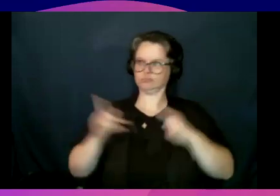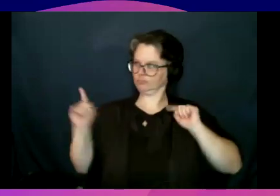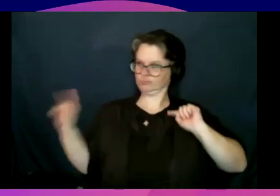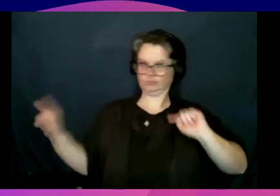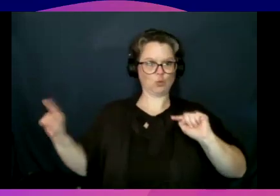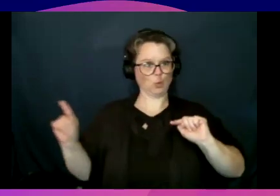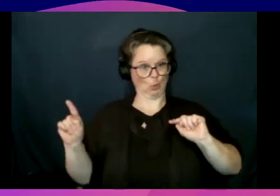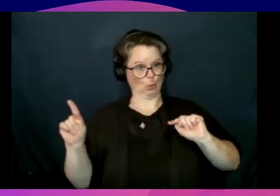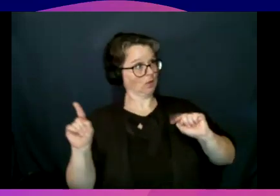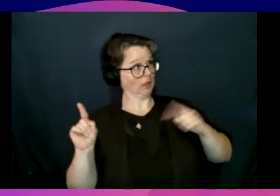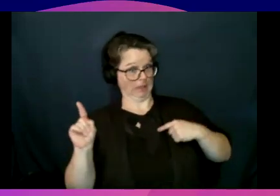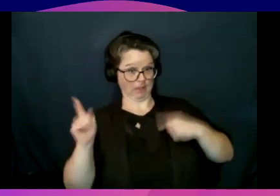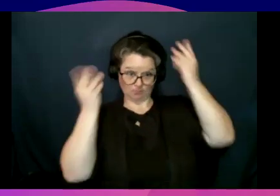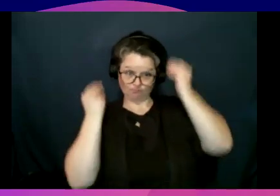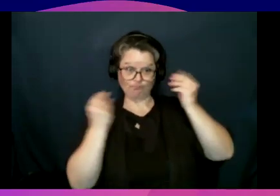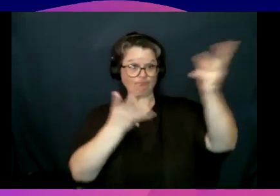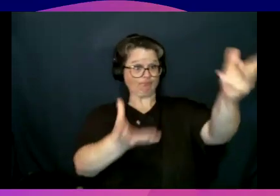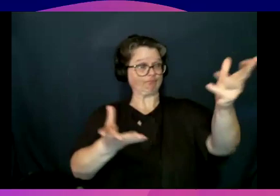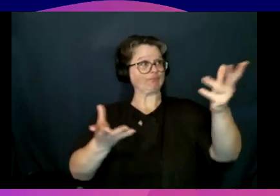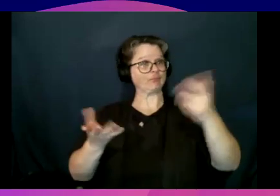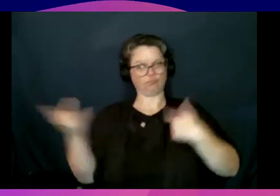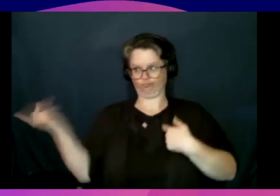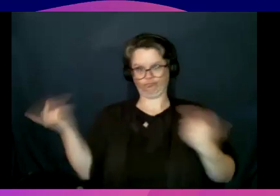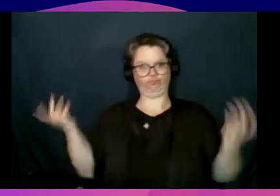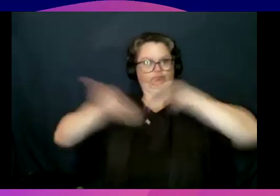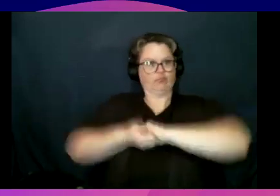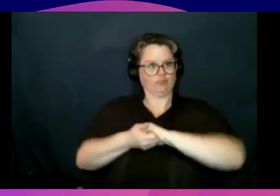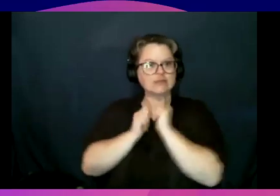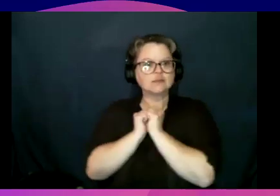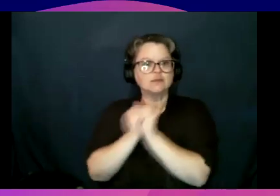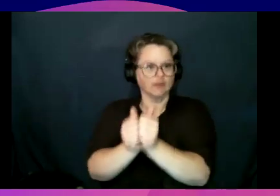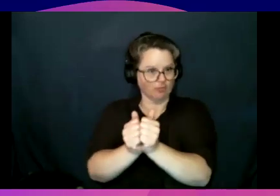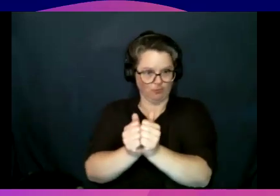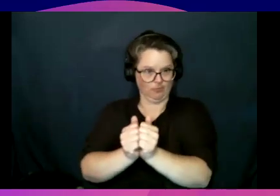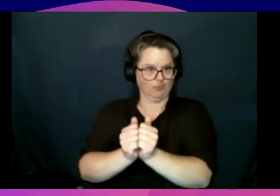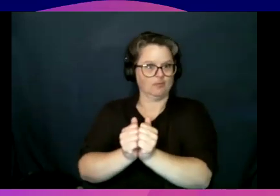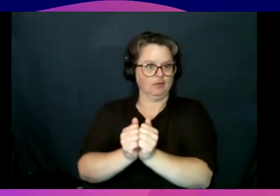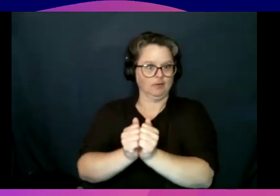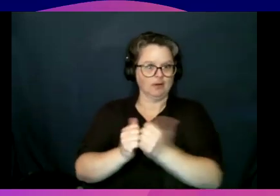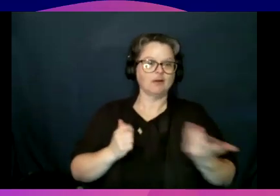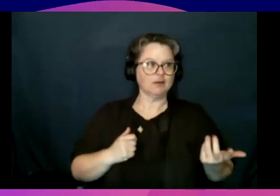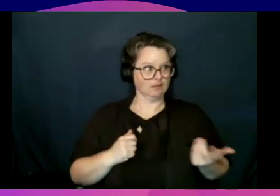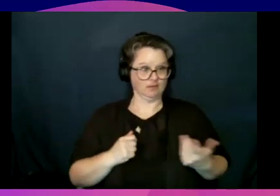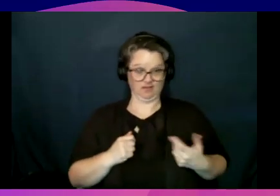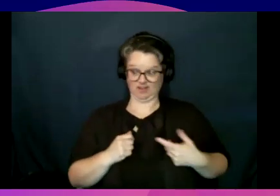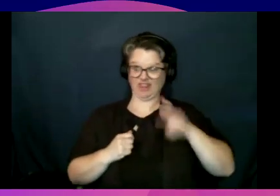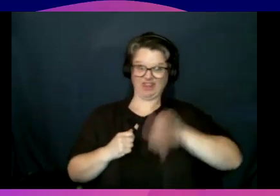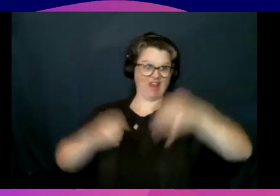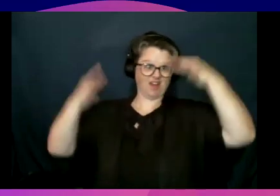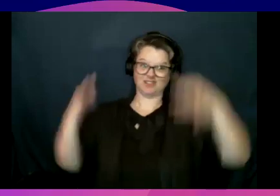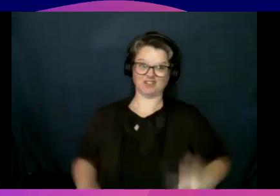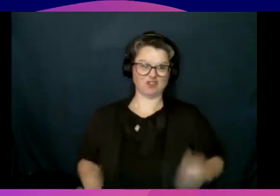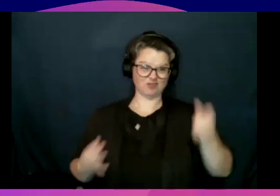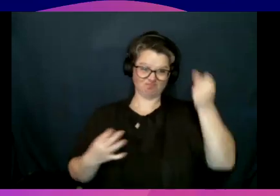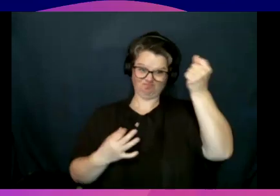division, and we are going to work together. And I think that amplified our work even more and reached more people and had a larger impact because we actually